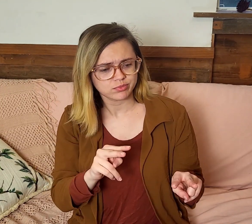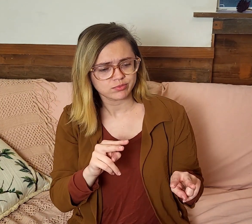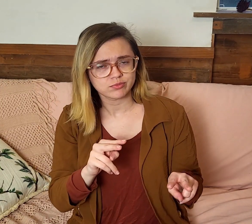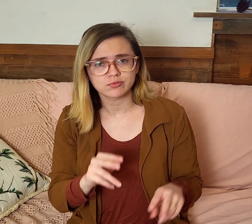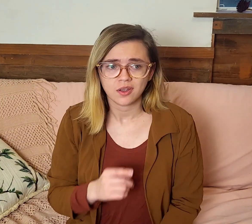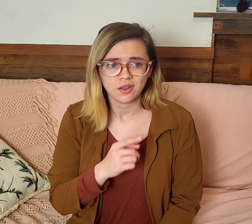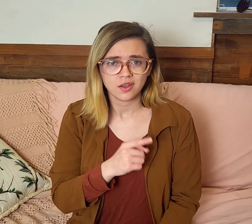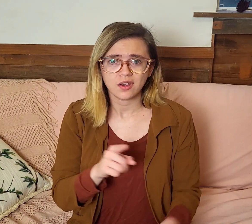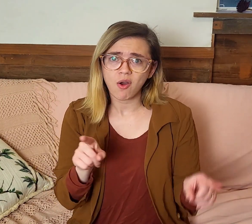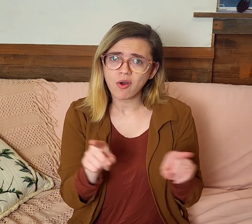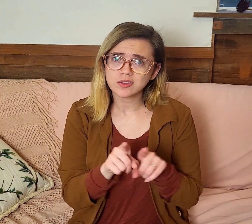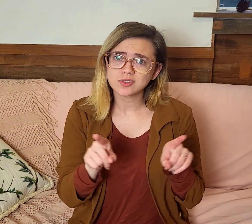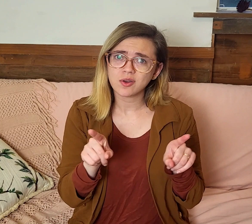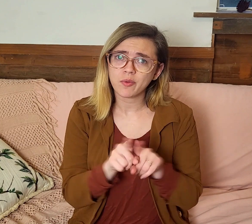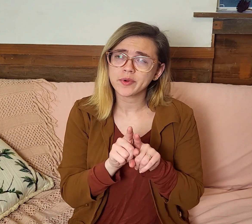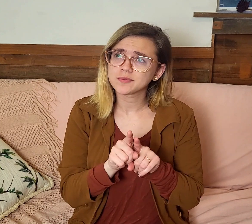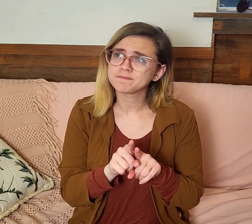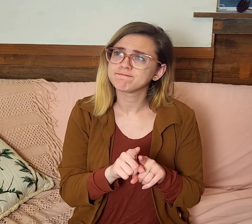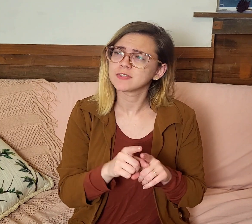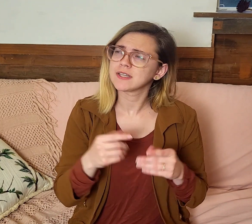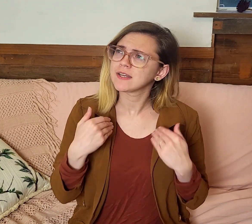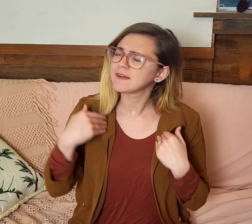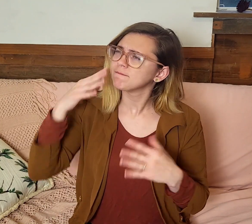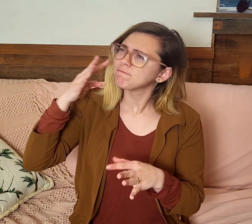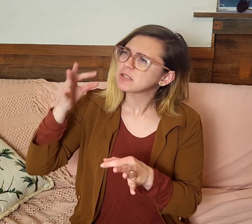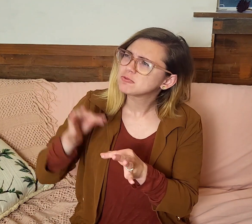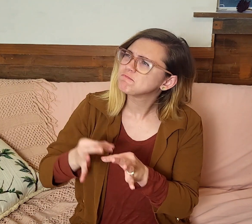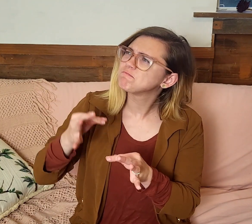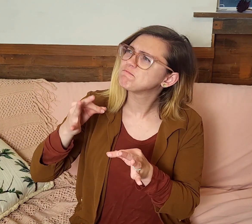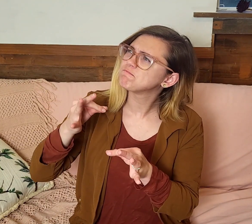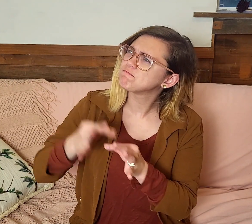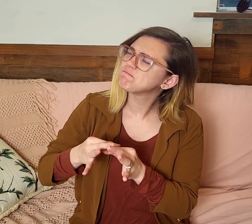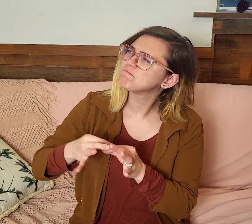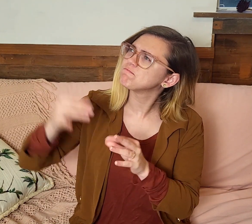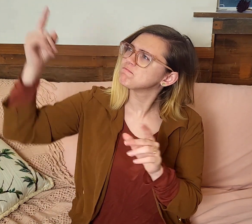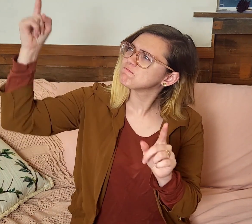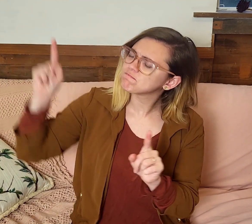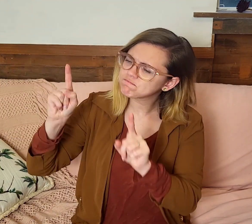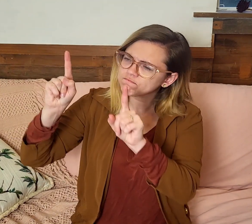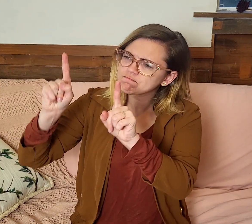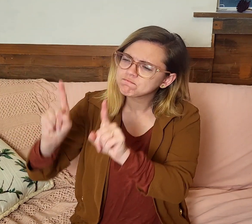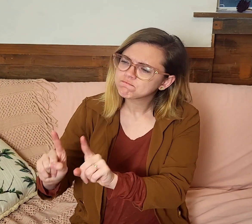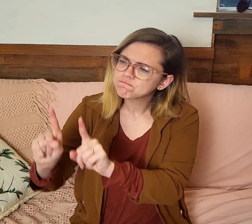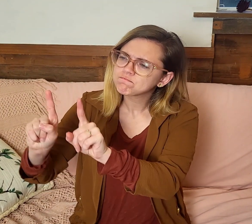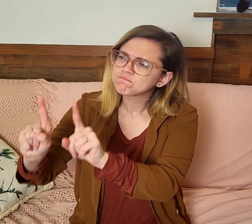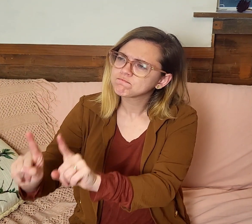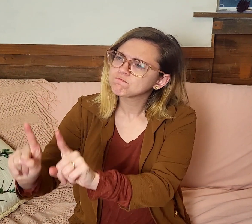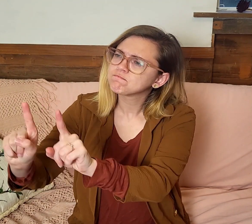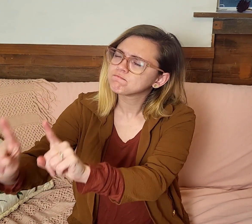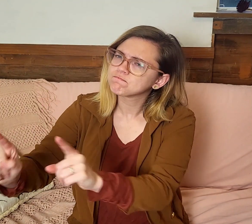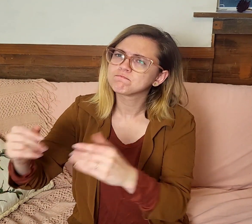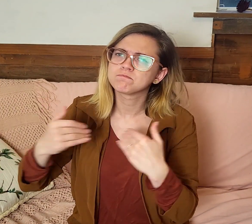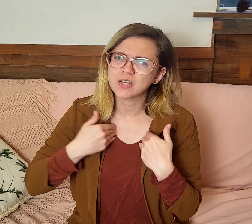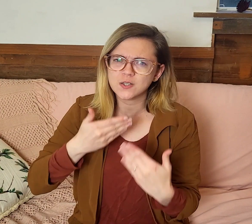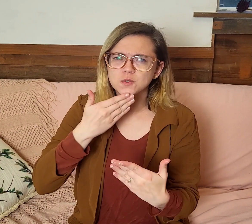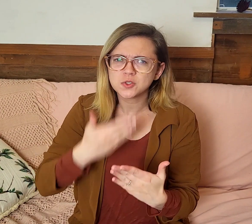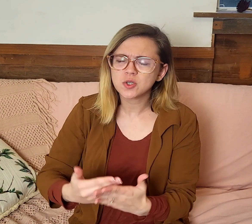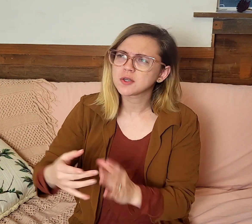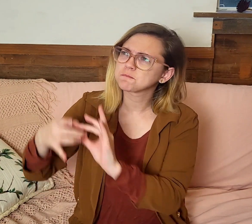God's eyes. And also, he was extremely faithful and walked with God. He